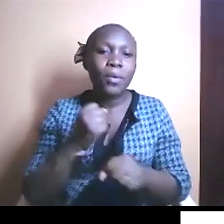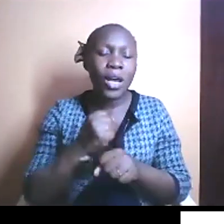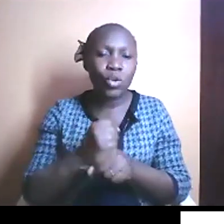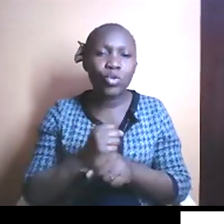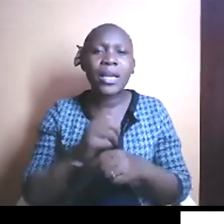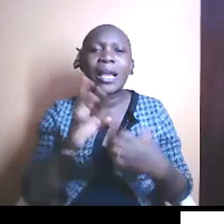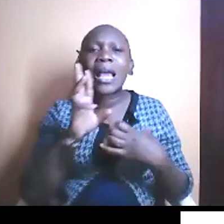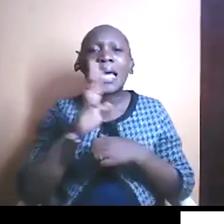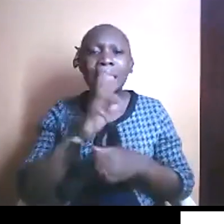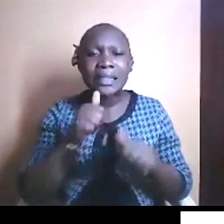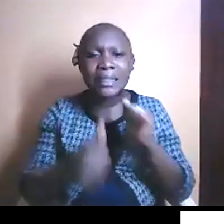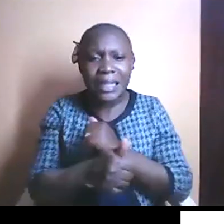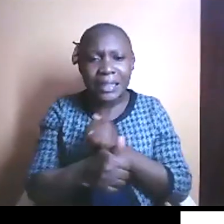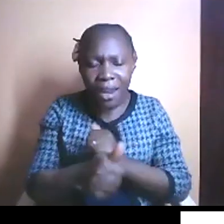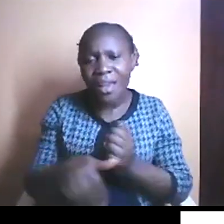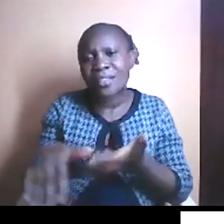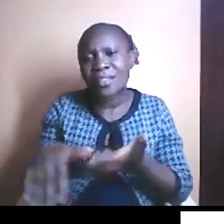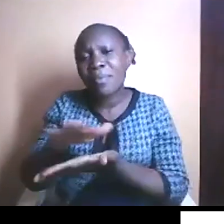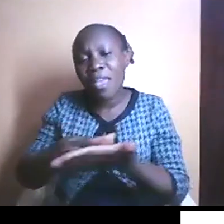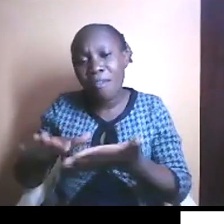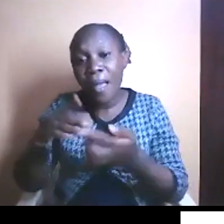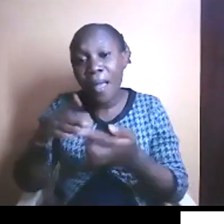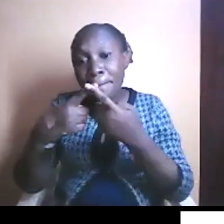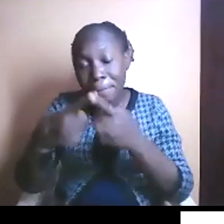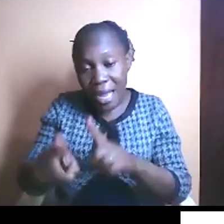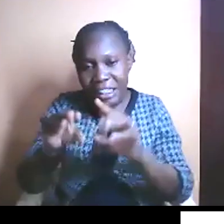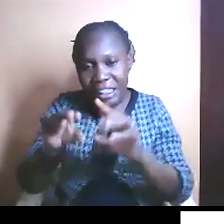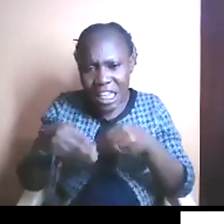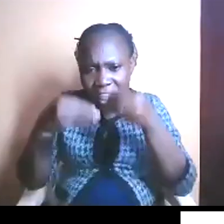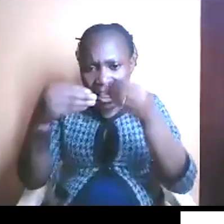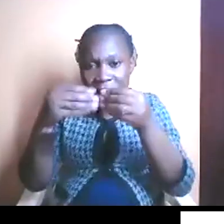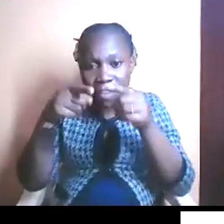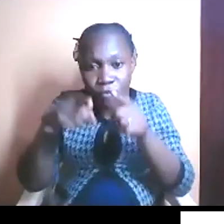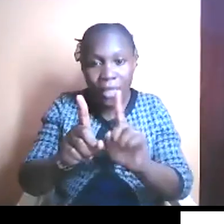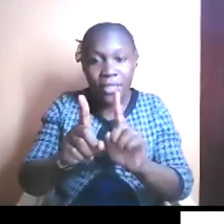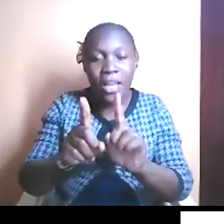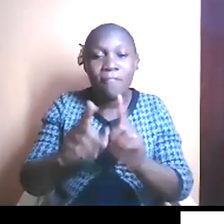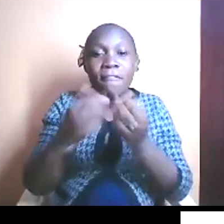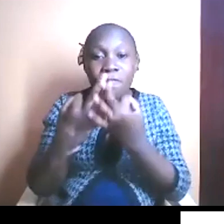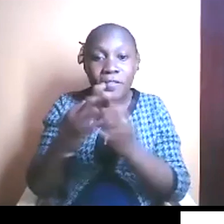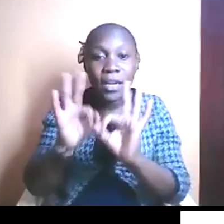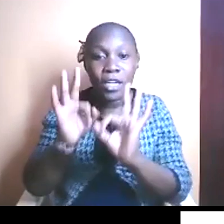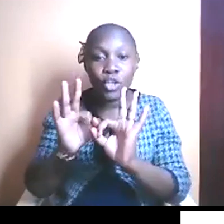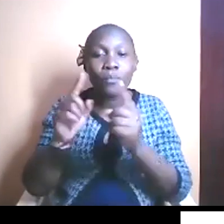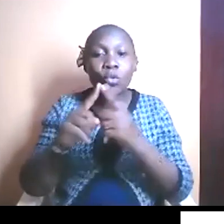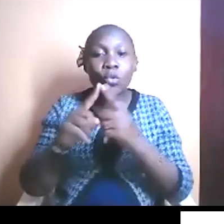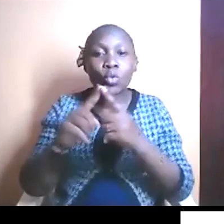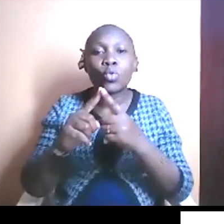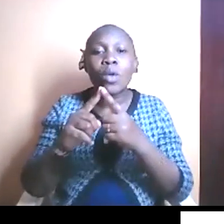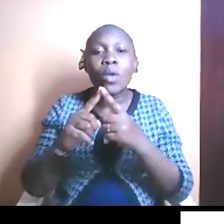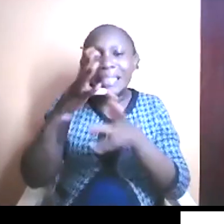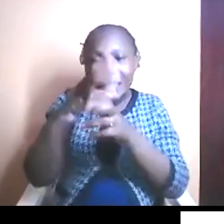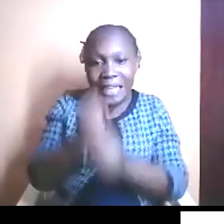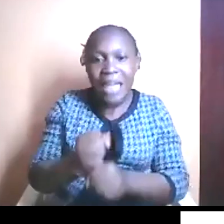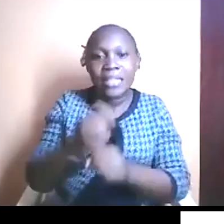behavior, but you want to give yourself the freedom to allow yourself to trust somebody, then go up to